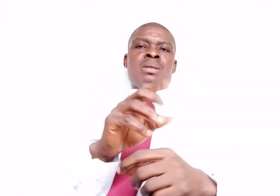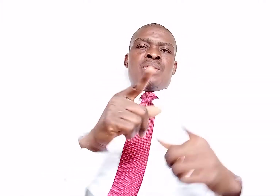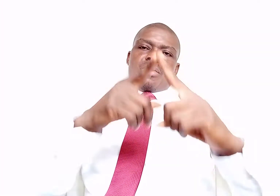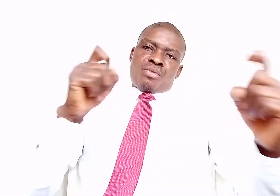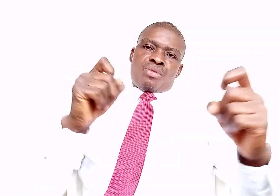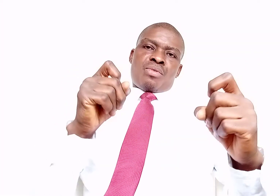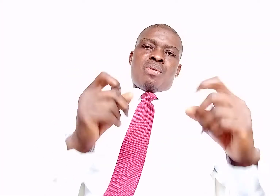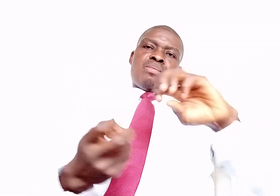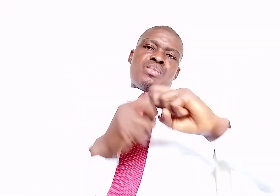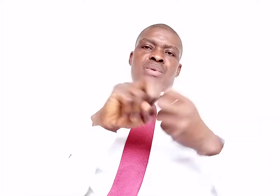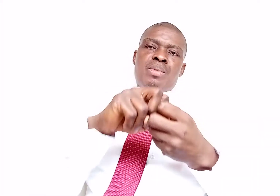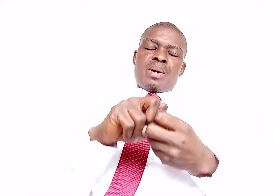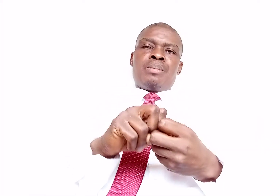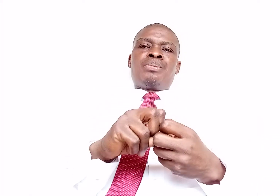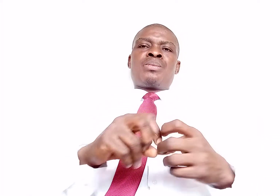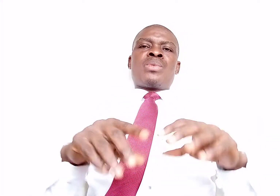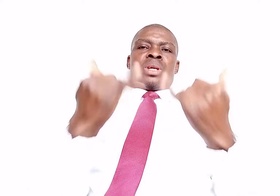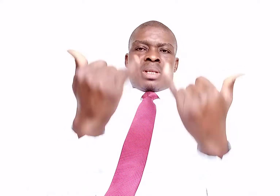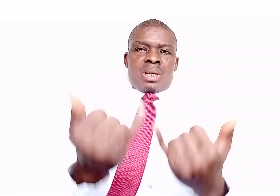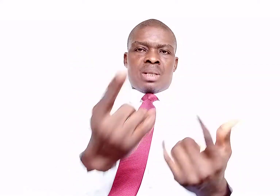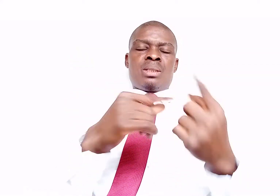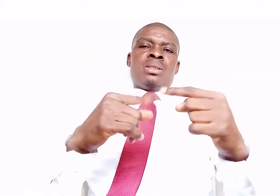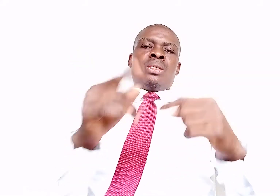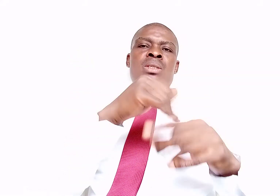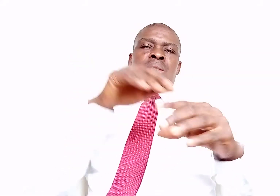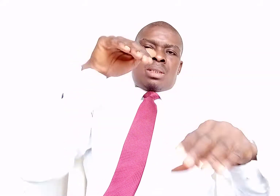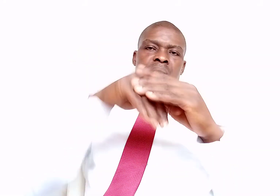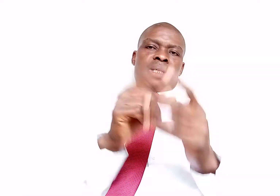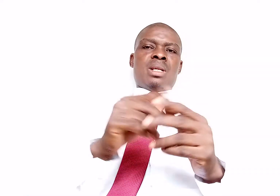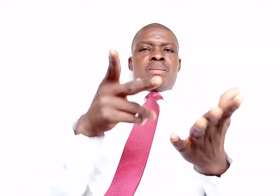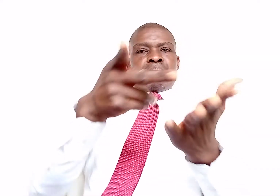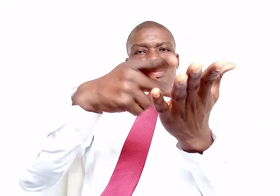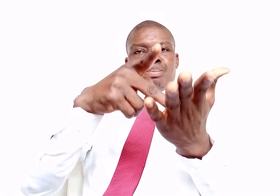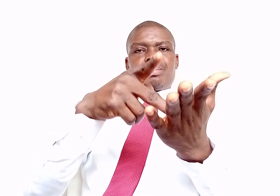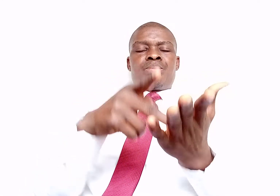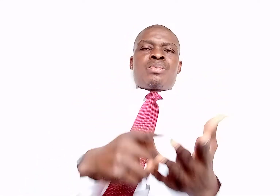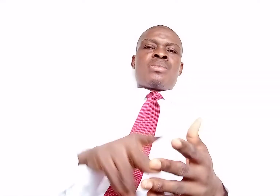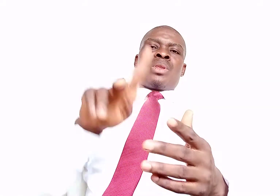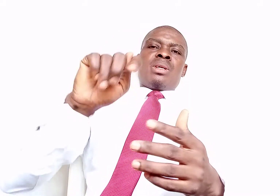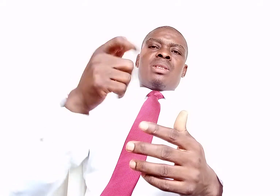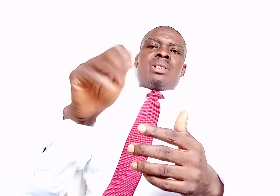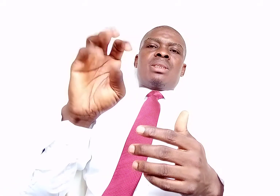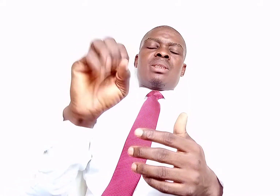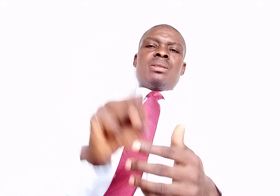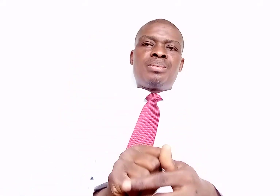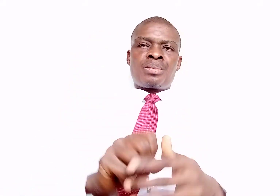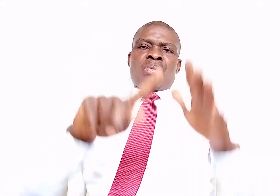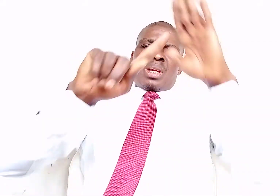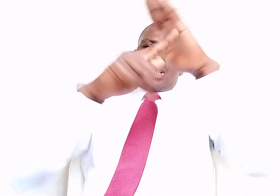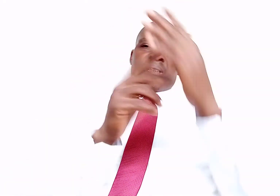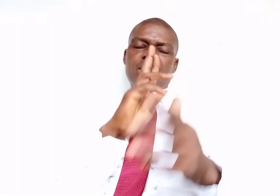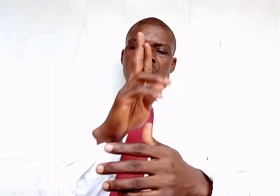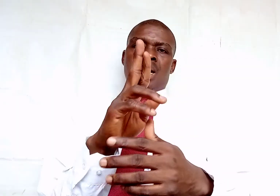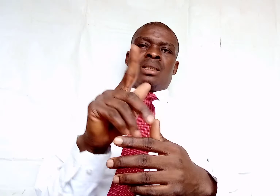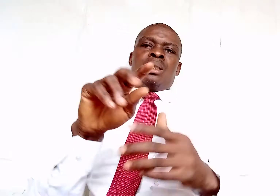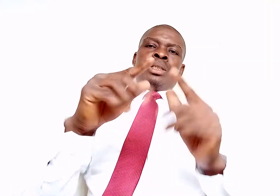damage. Now let's talk about the internal parts. Testes. These are two round